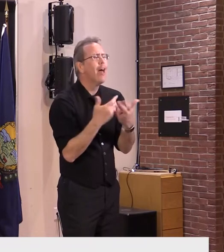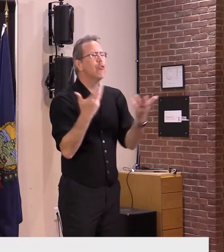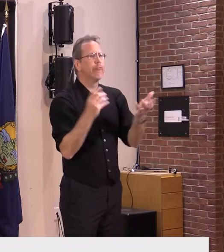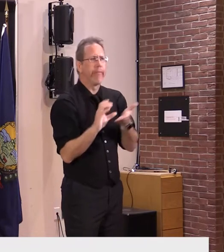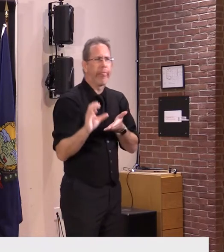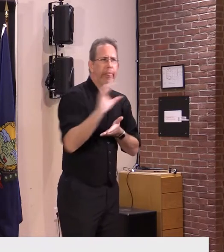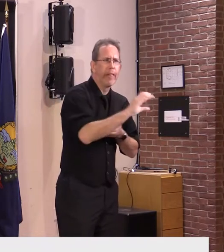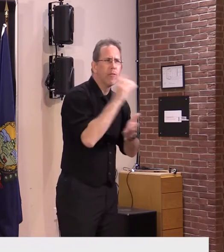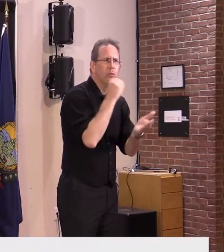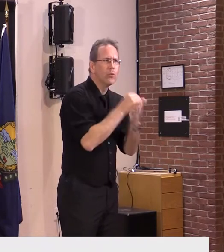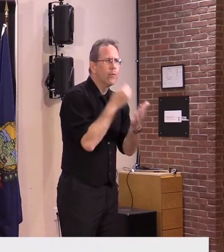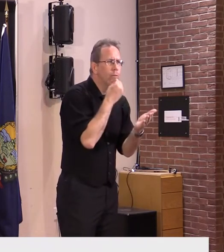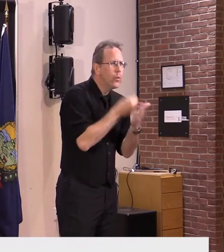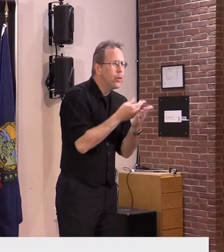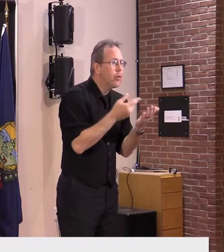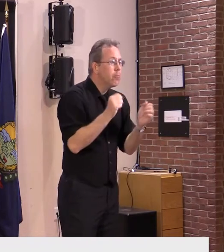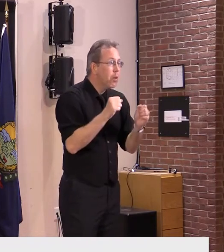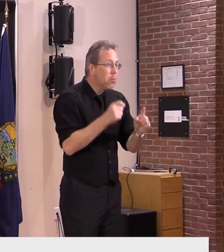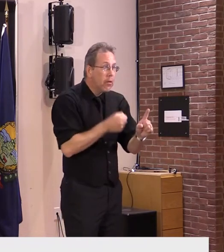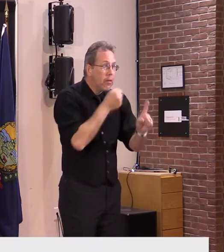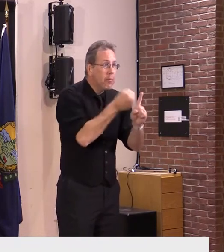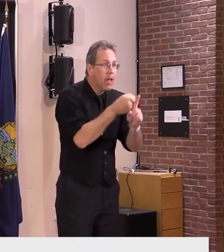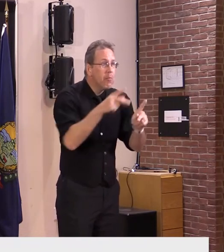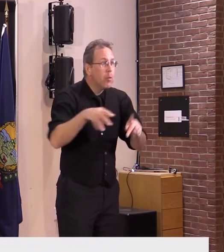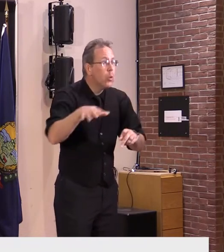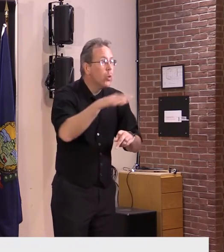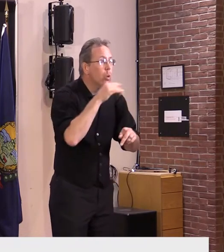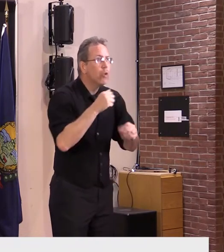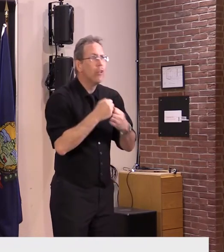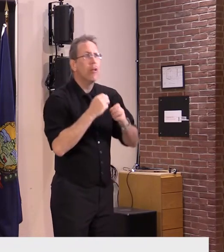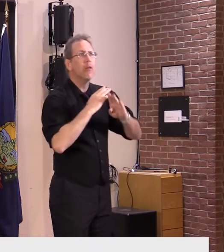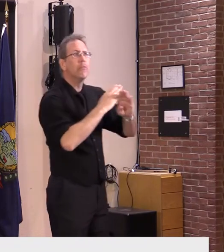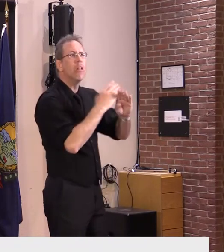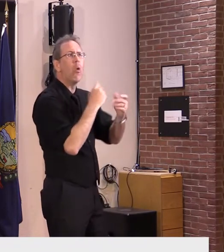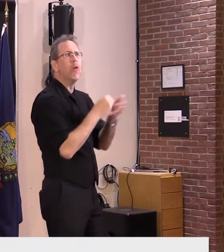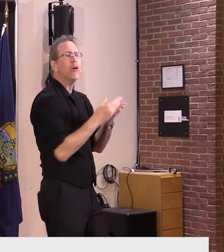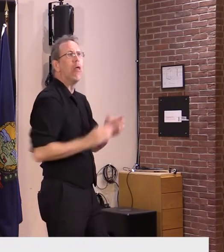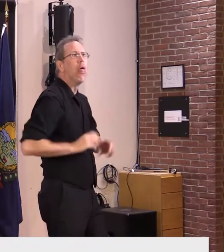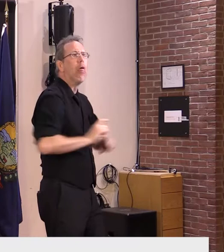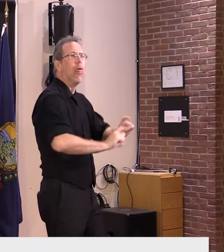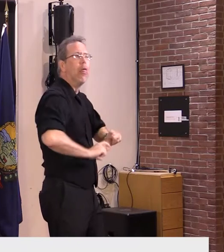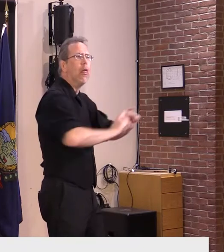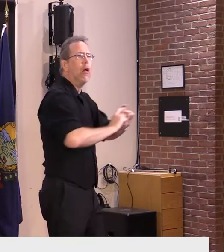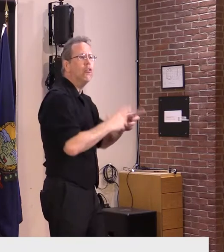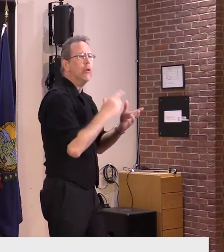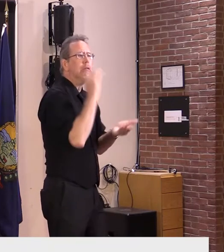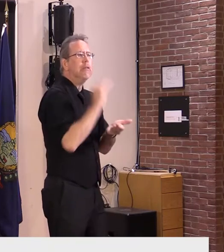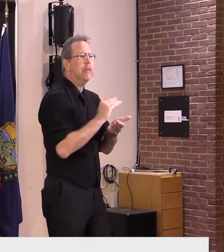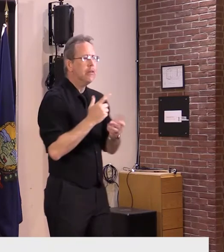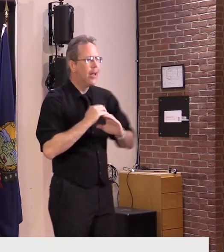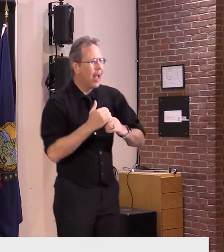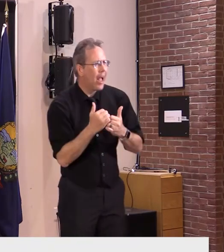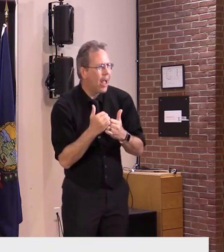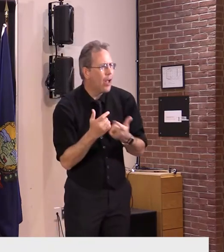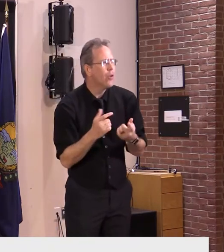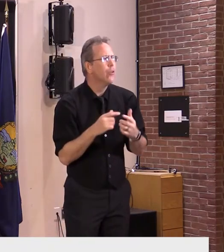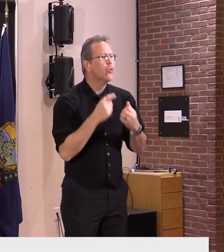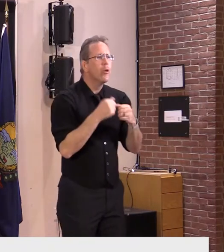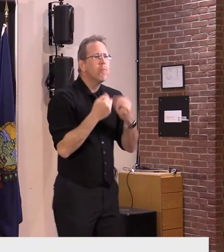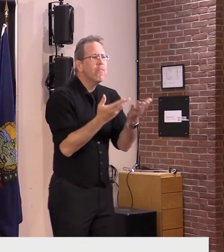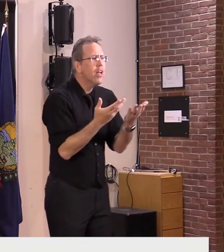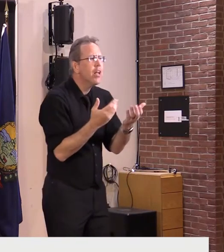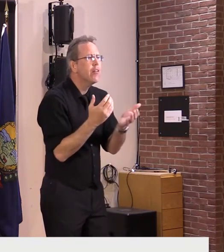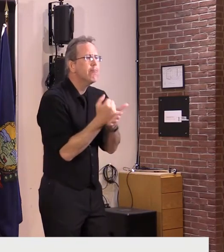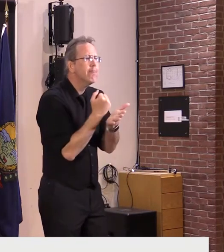impact the very people we're trying to protect in order to provide meals for more affluent families.